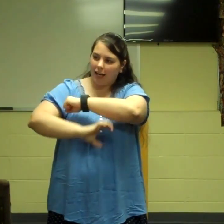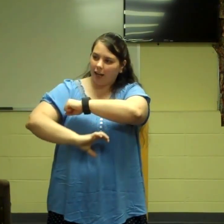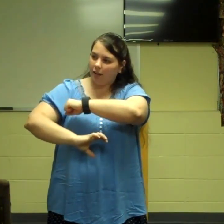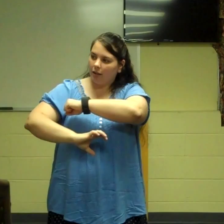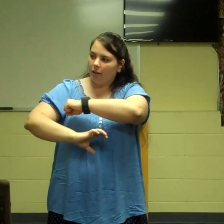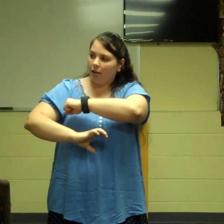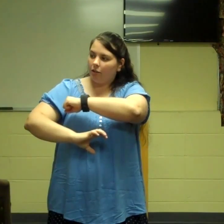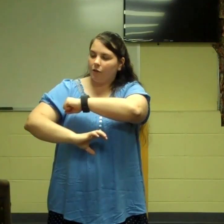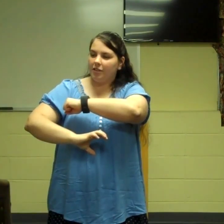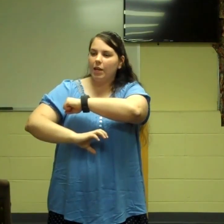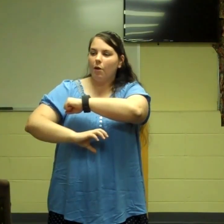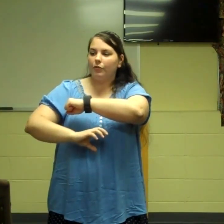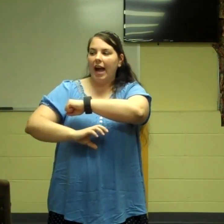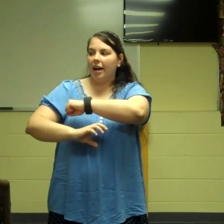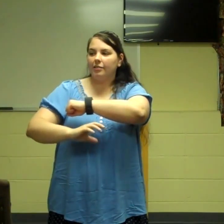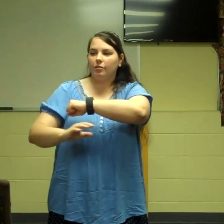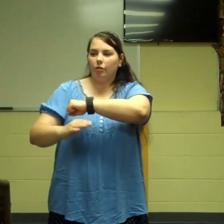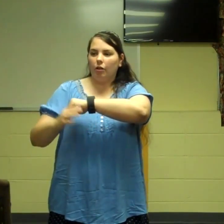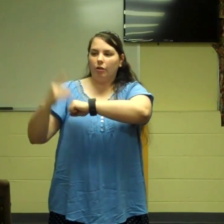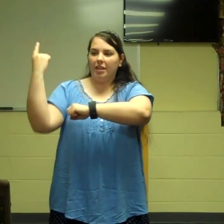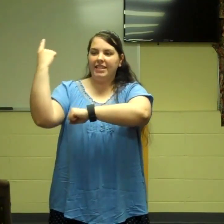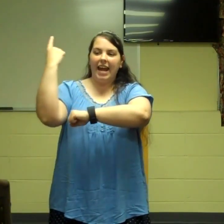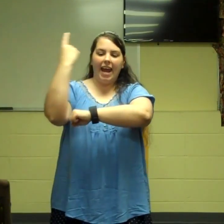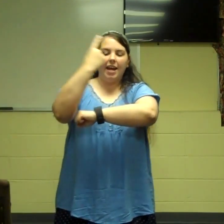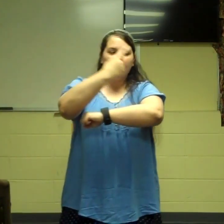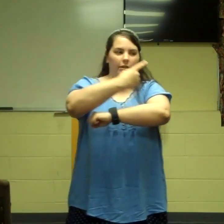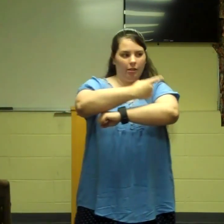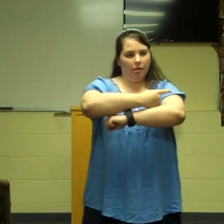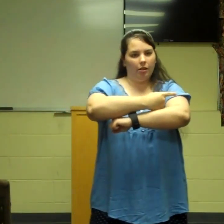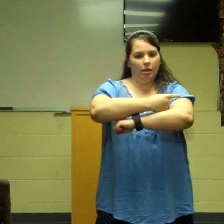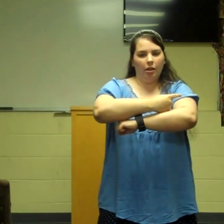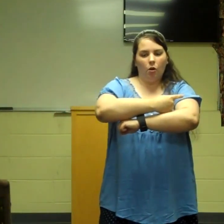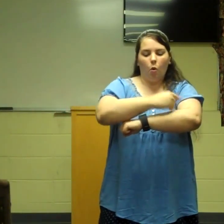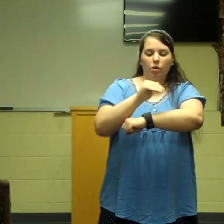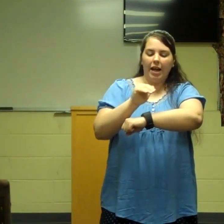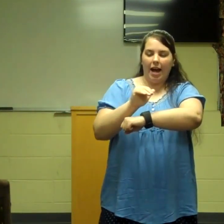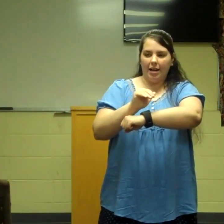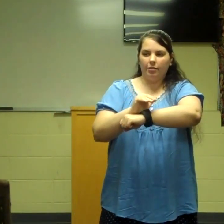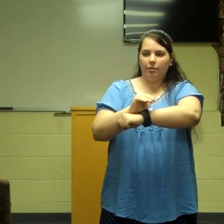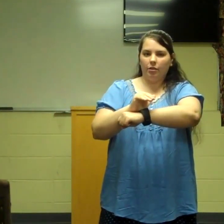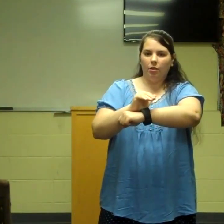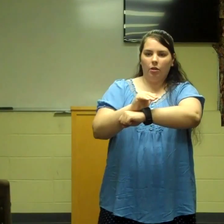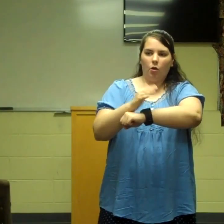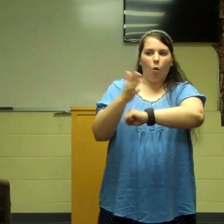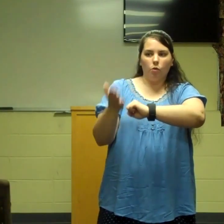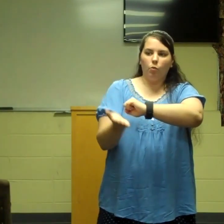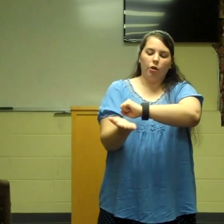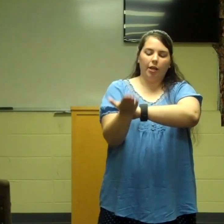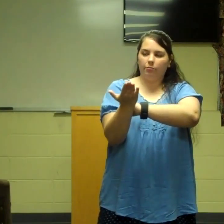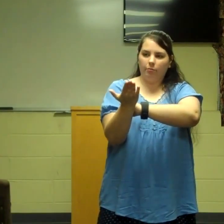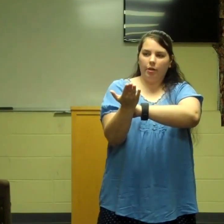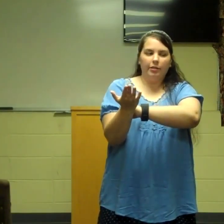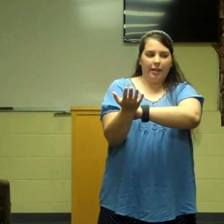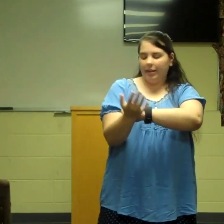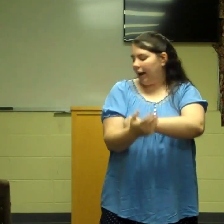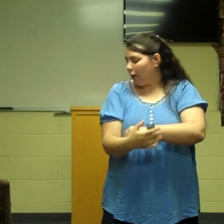setting. So if you think about that, the day, or night, or morning. That's kind of how